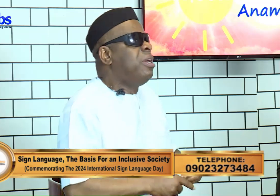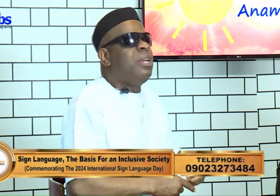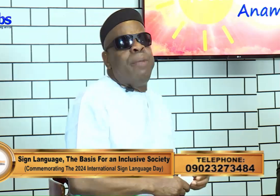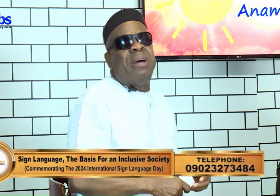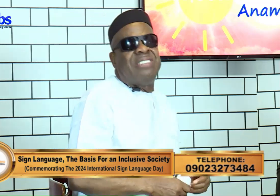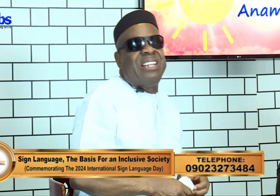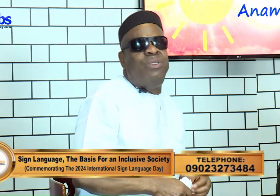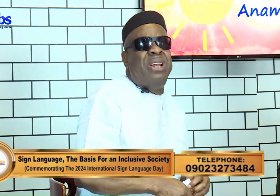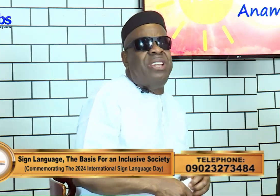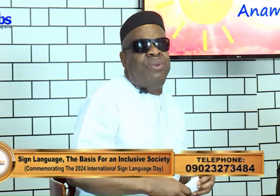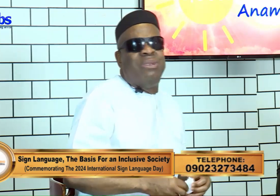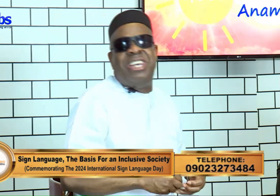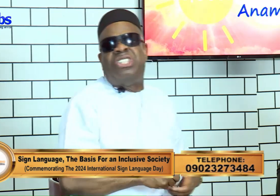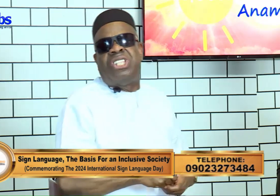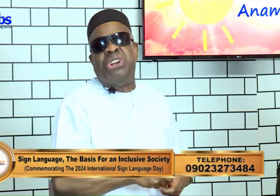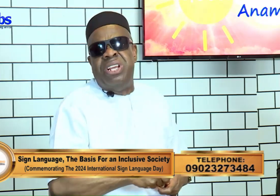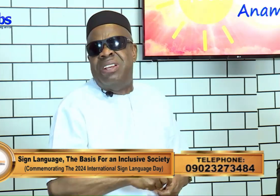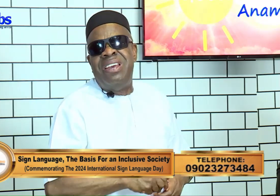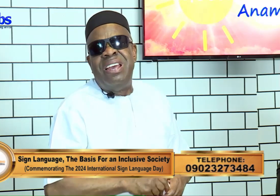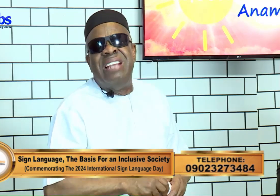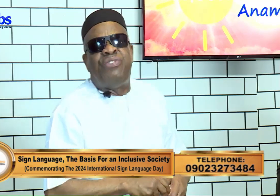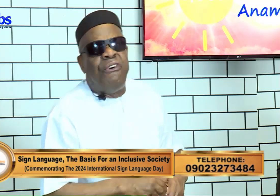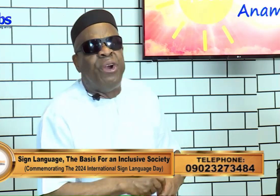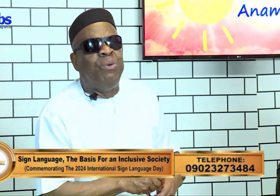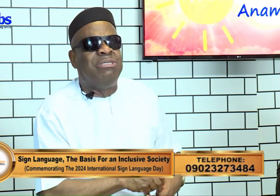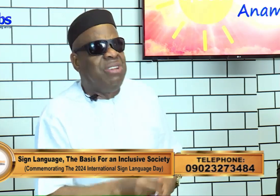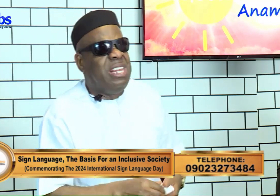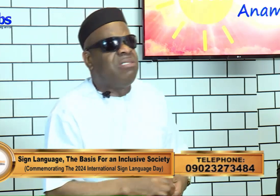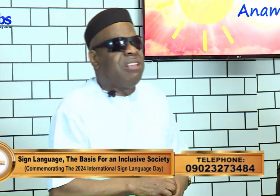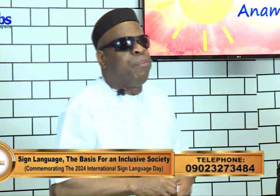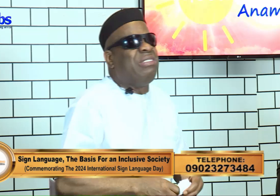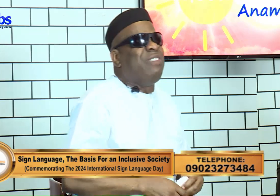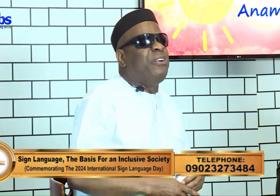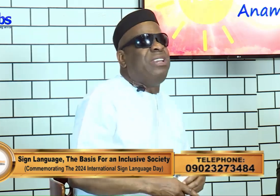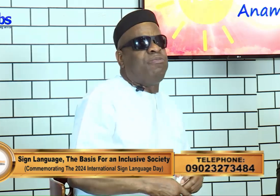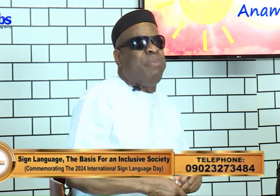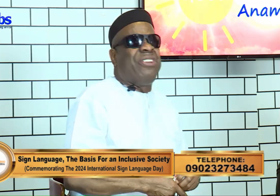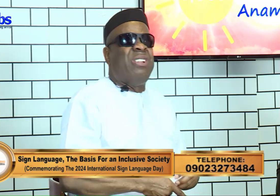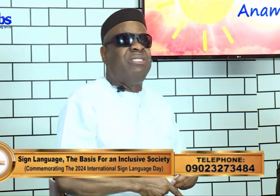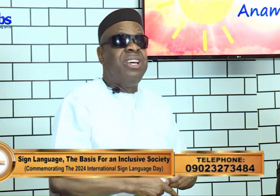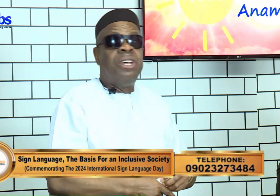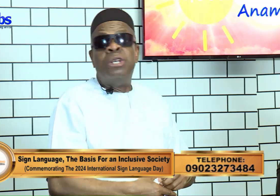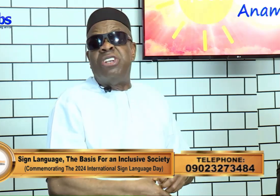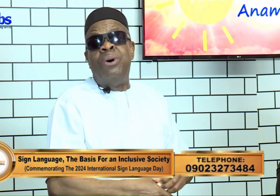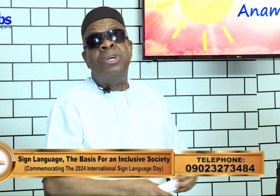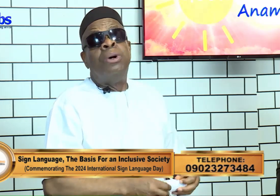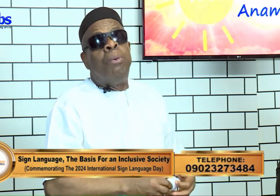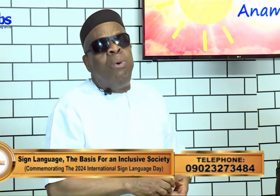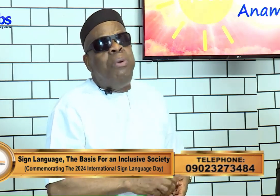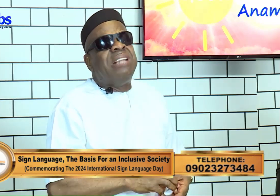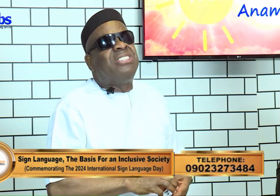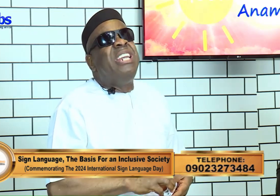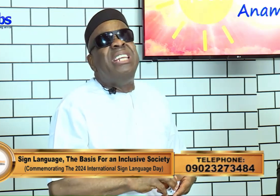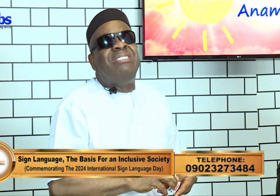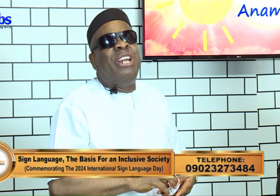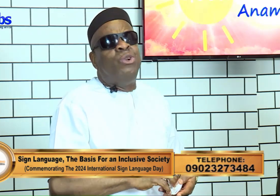you, Emma started when he was age 3. Age 4, he was already interpreting for his parents. So what